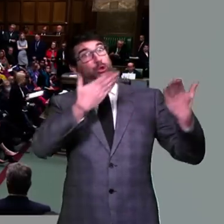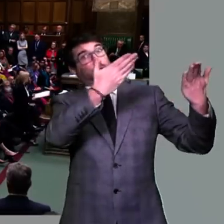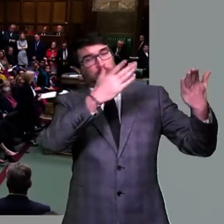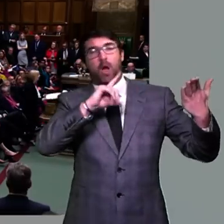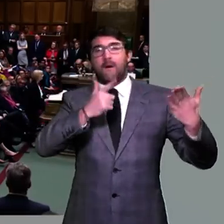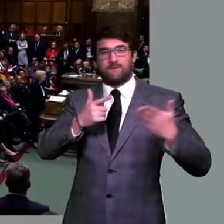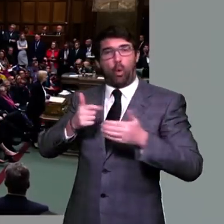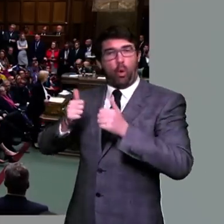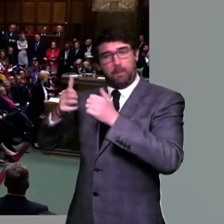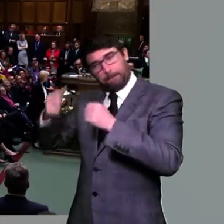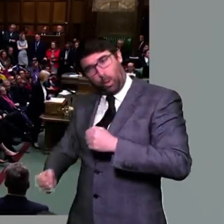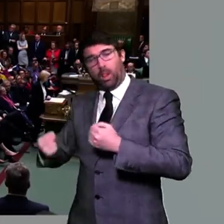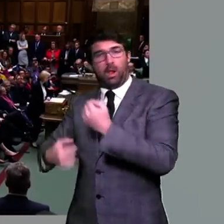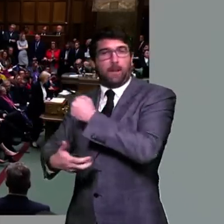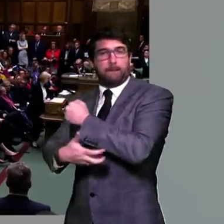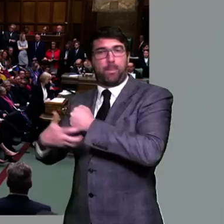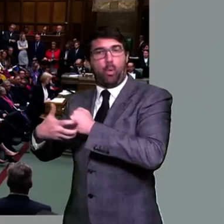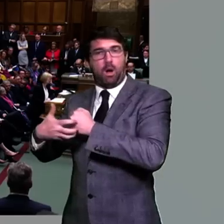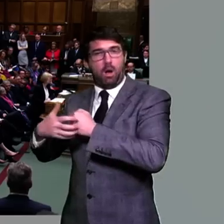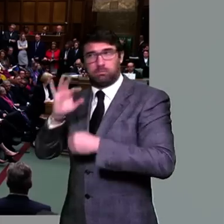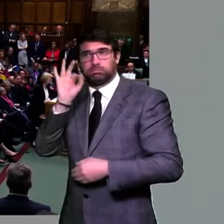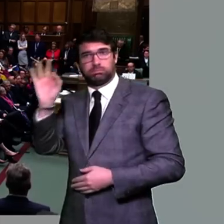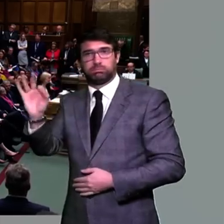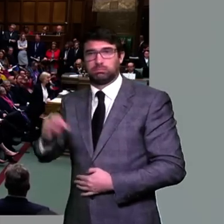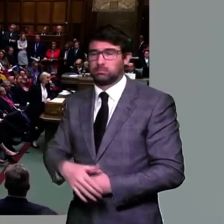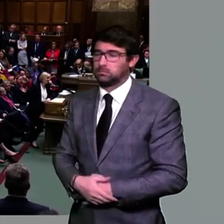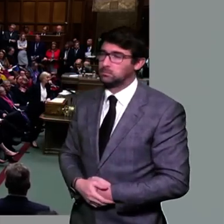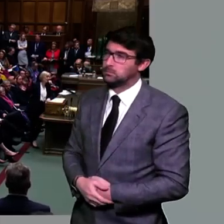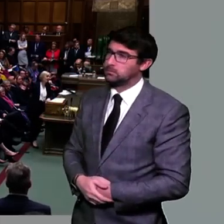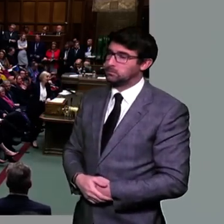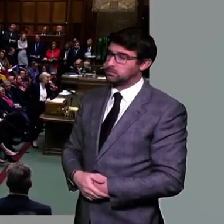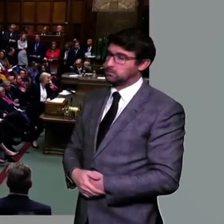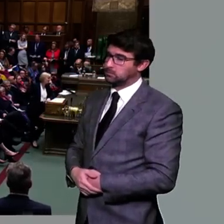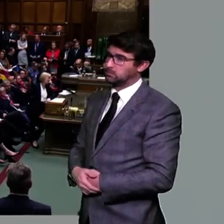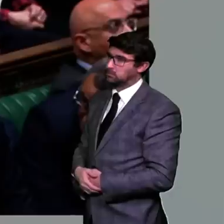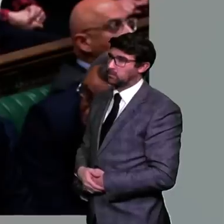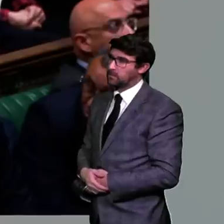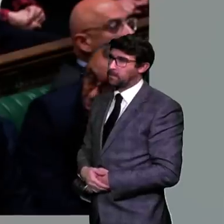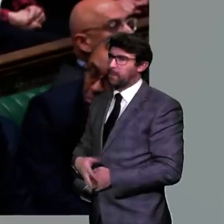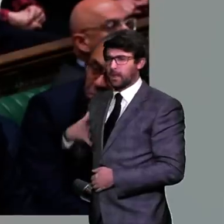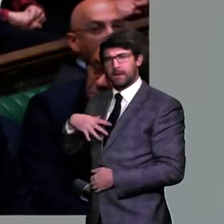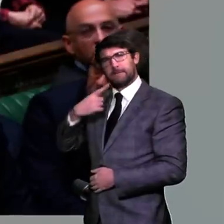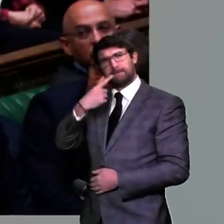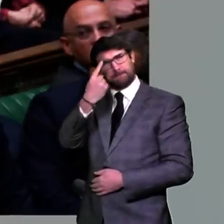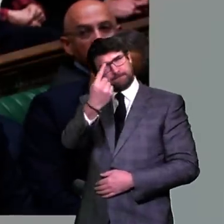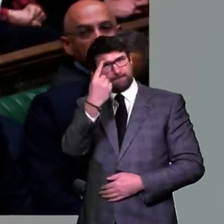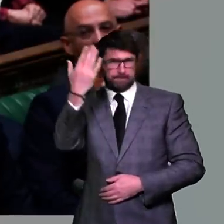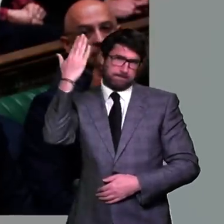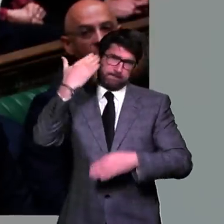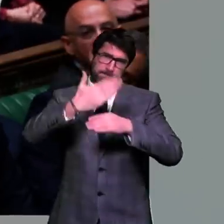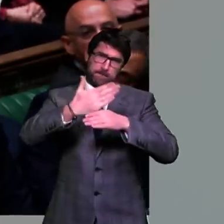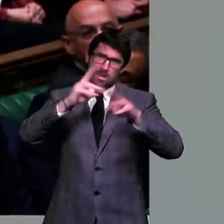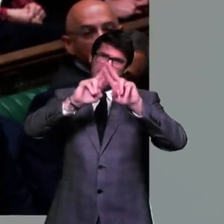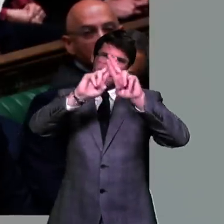Minister. Well, can I pay tribute to my right honourable friend for the fantastic work he did as International Development